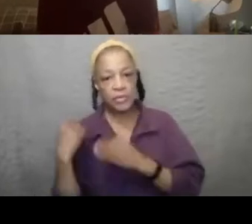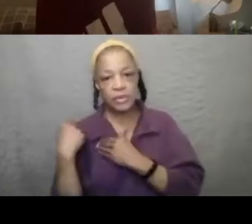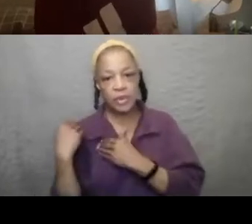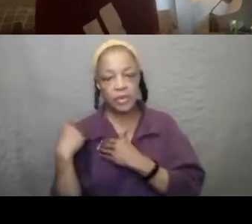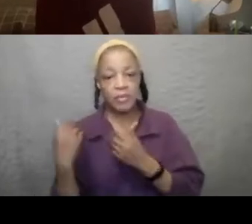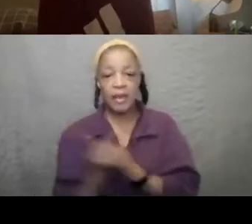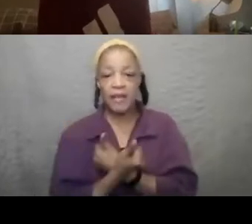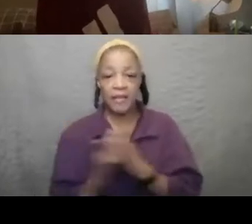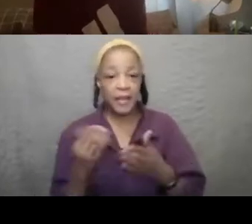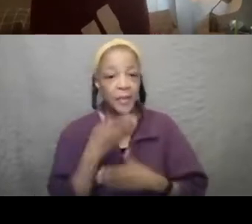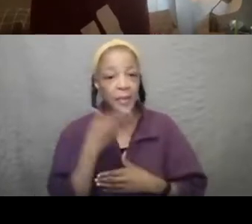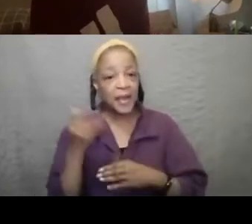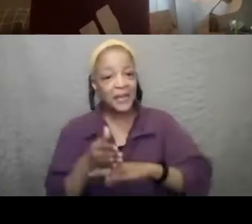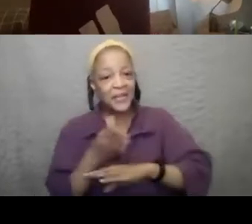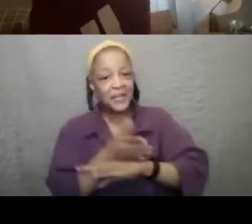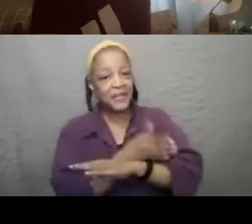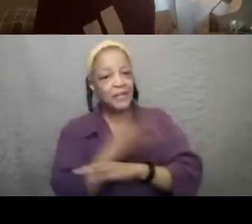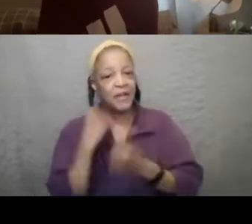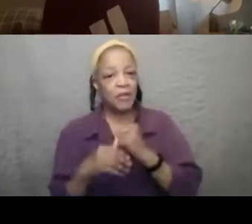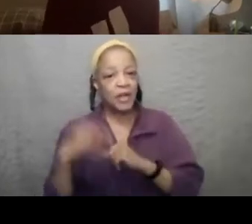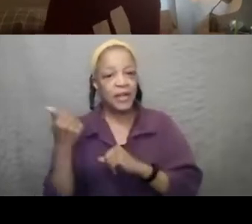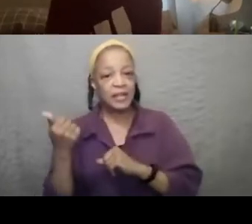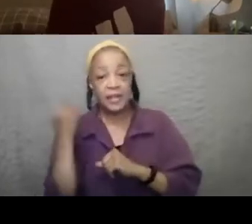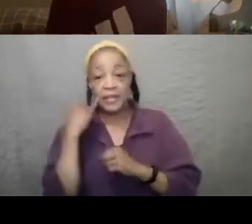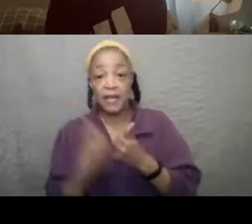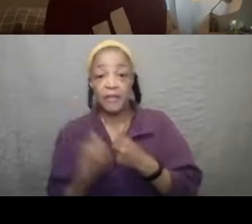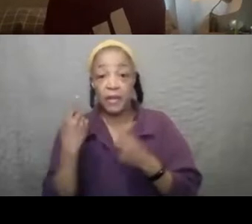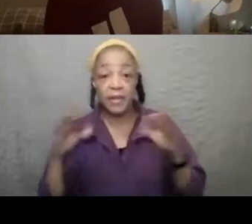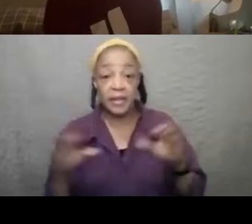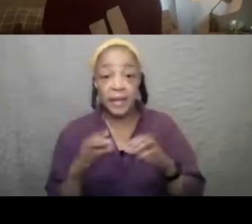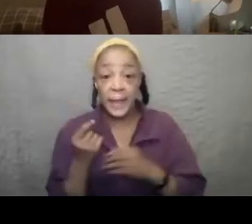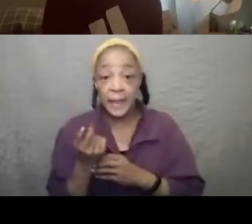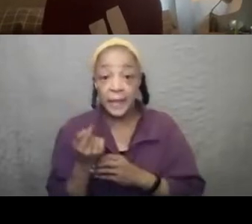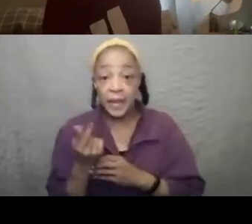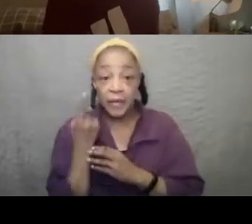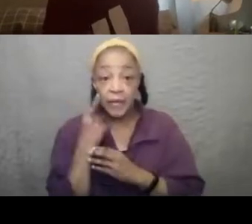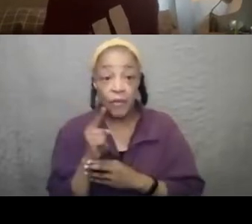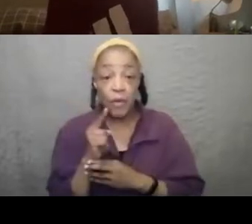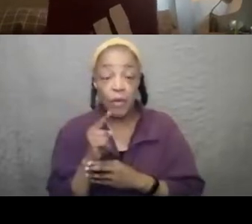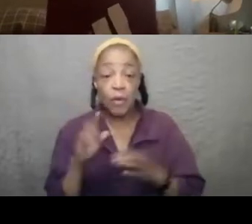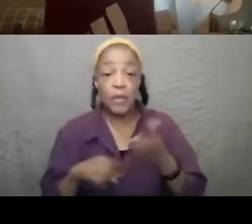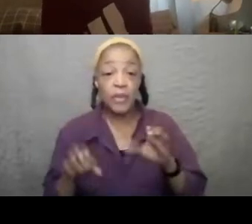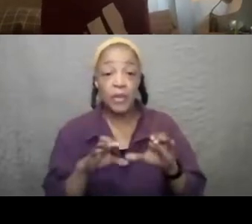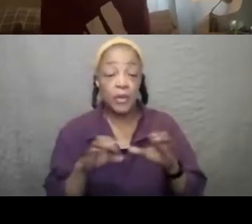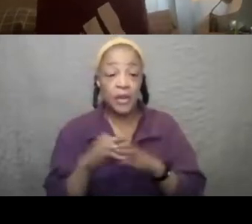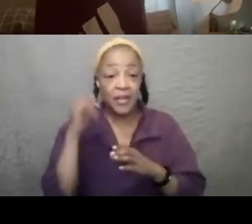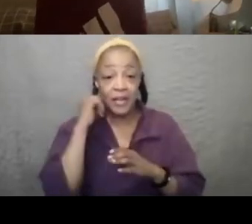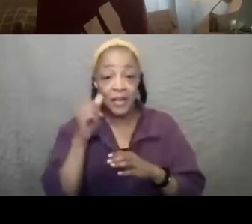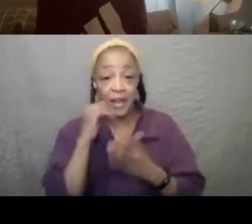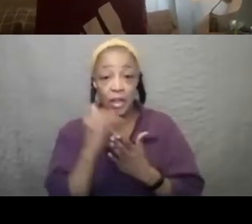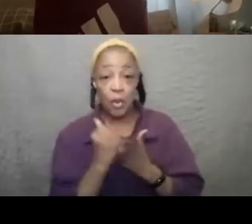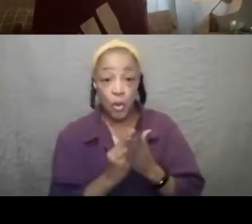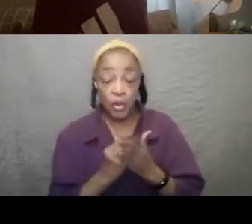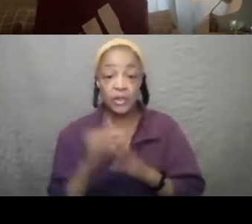for everybody else. And if everybody did a little bit to look at what they do in their daily course or their daily job